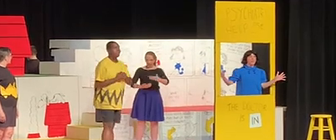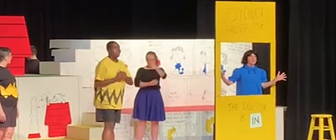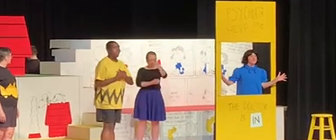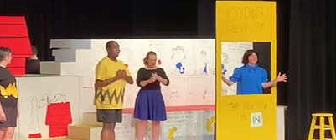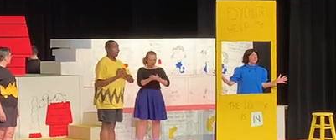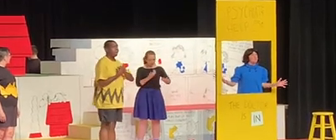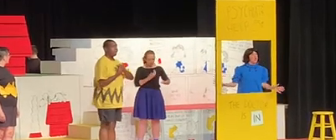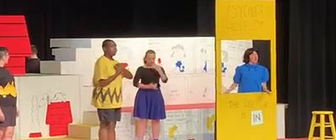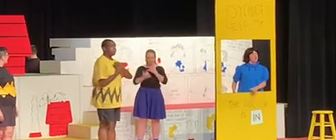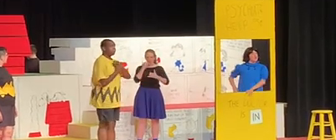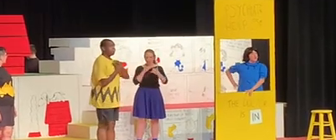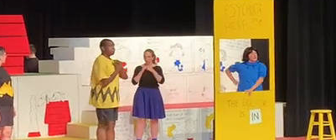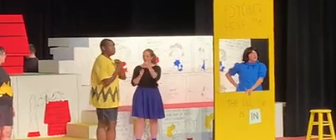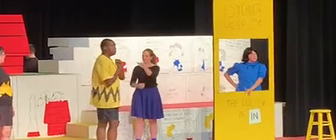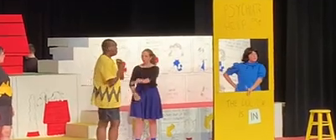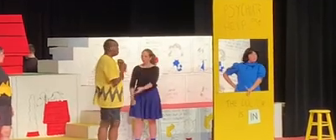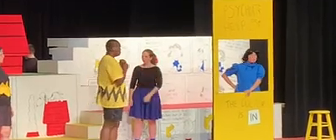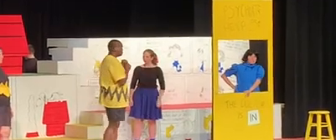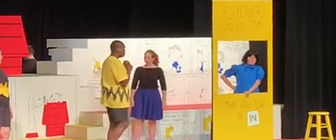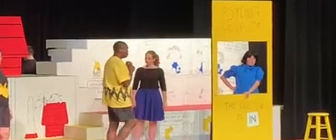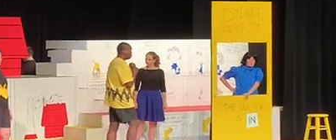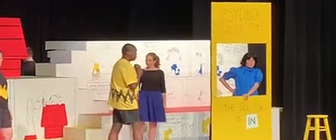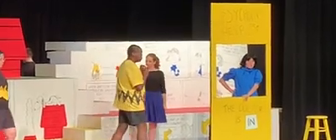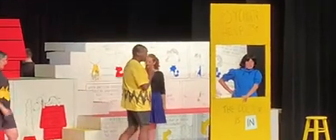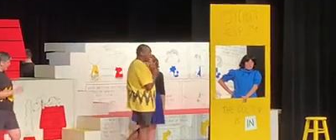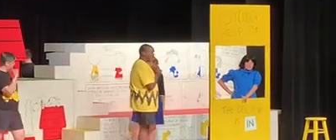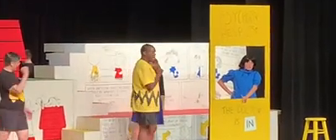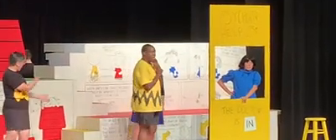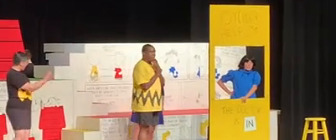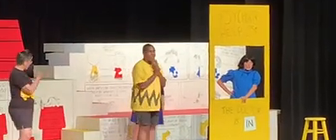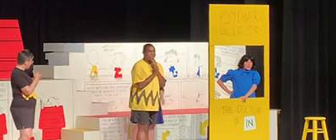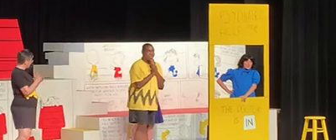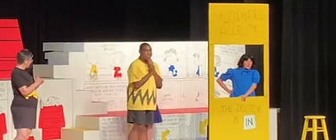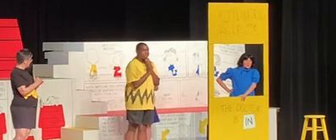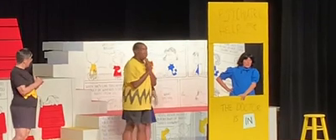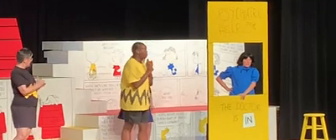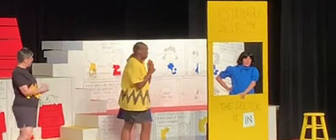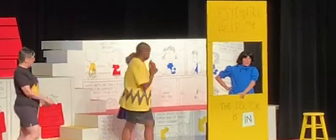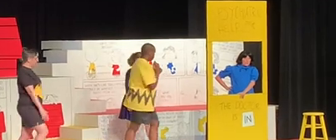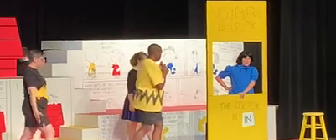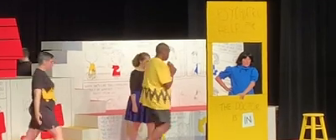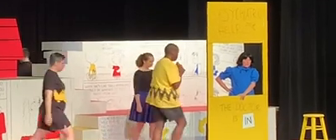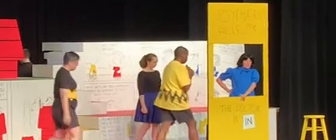all the things that are wrong with you. Do you really think that would help? Certainly.